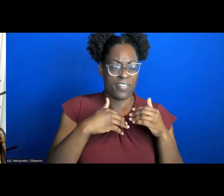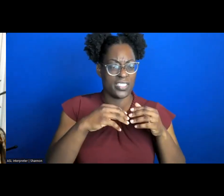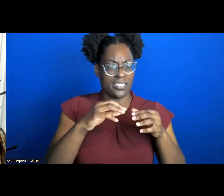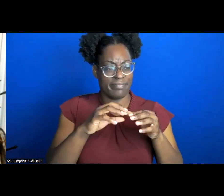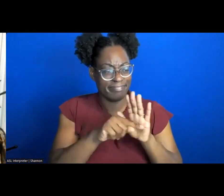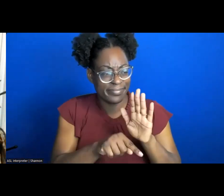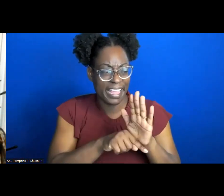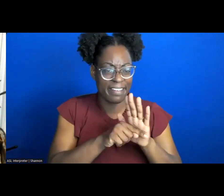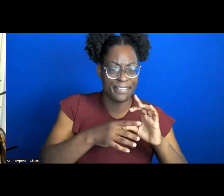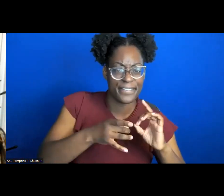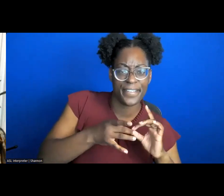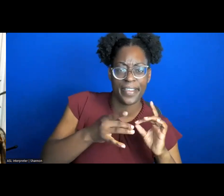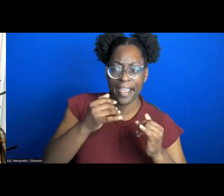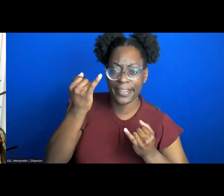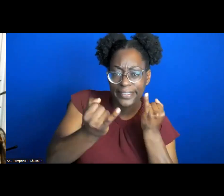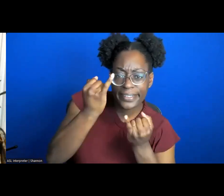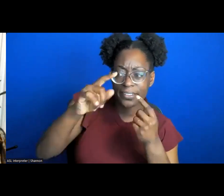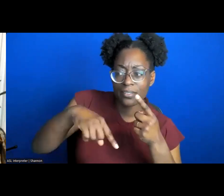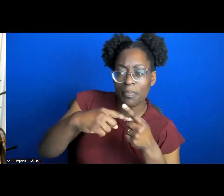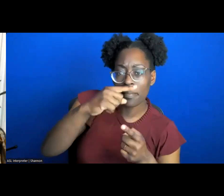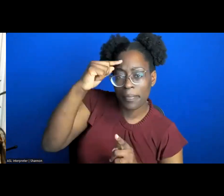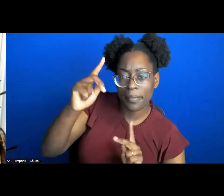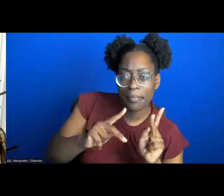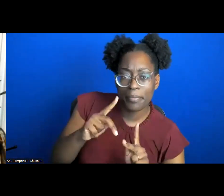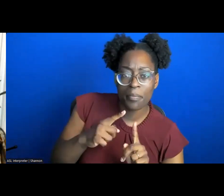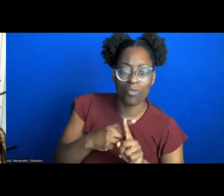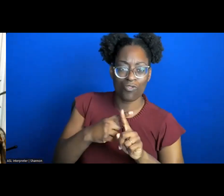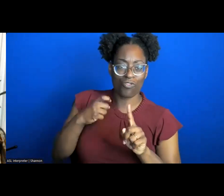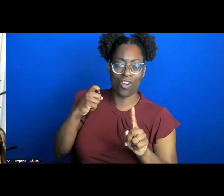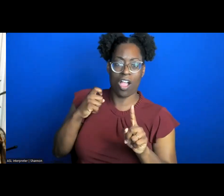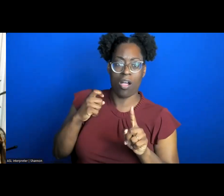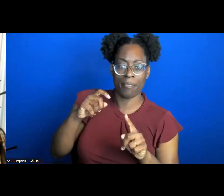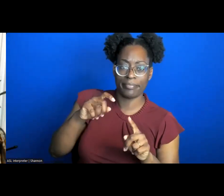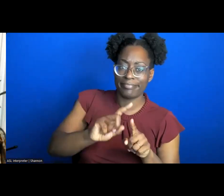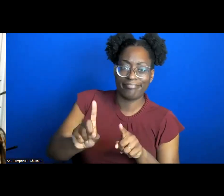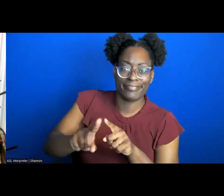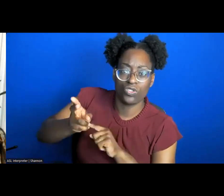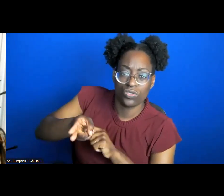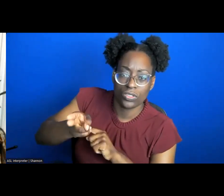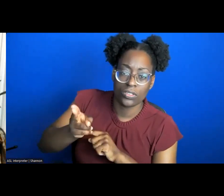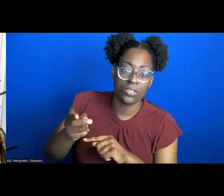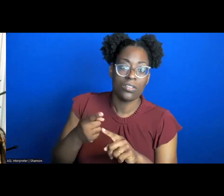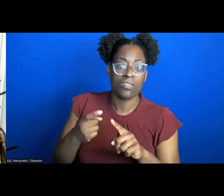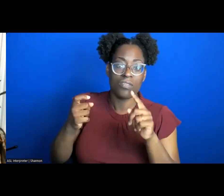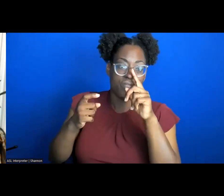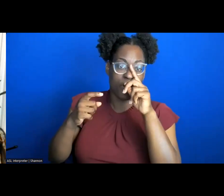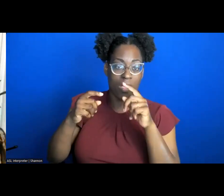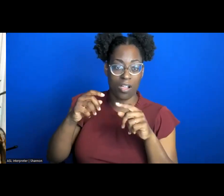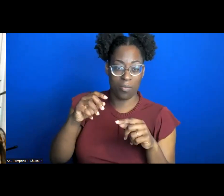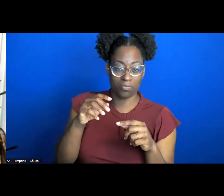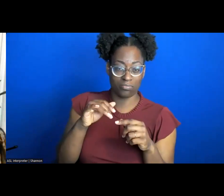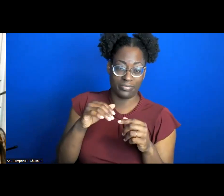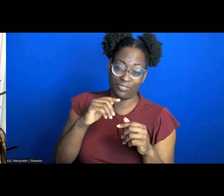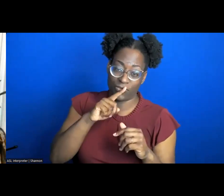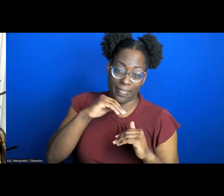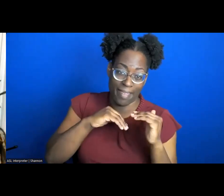years. Black children, as we know quite simply, are magic, and it is our job to allow that magic to flourish from the moment